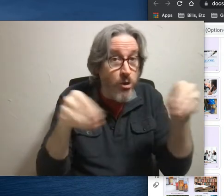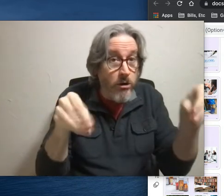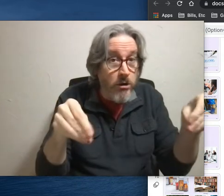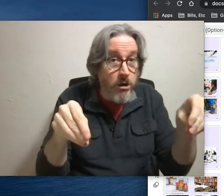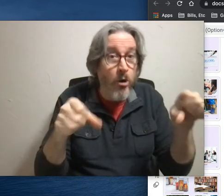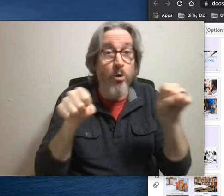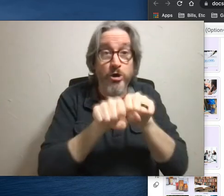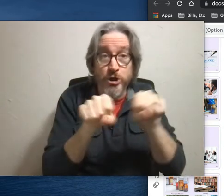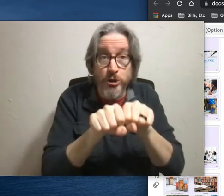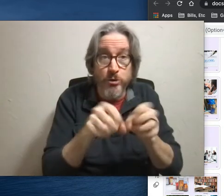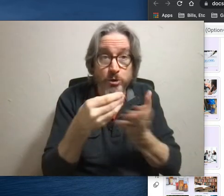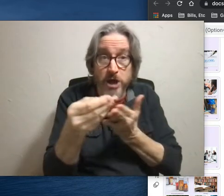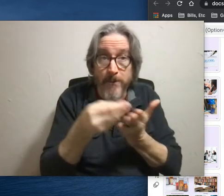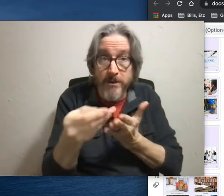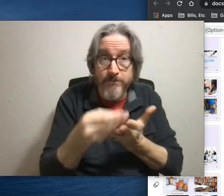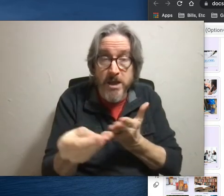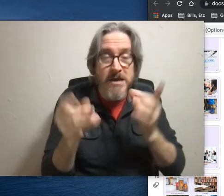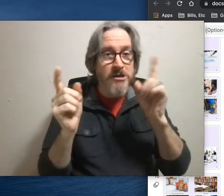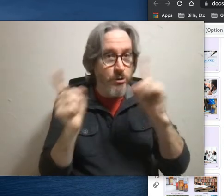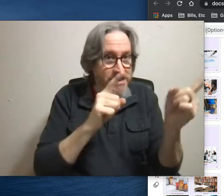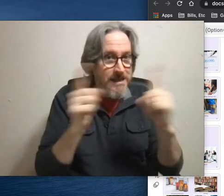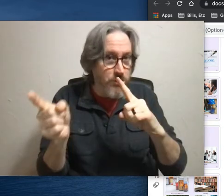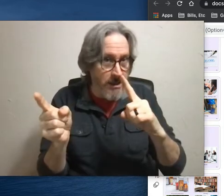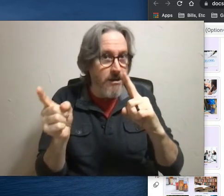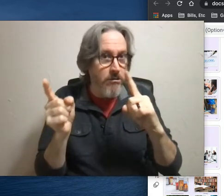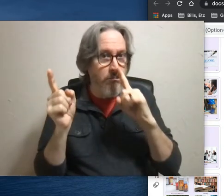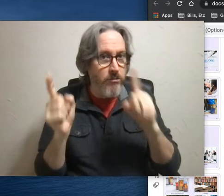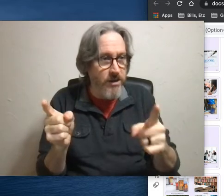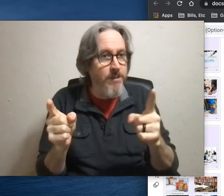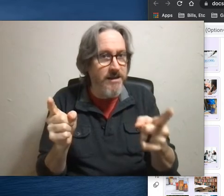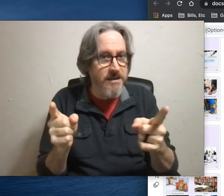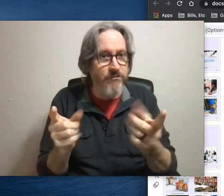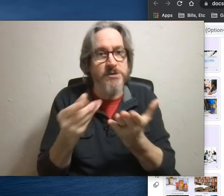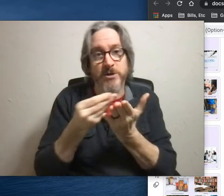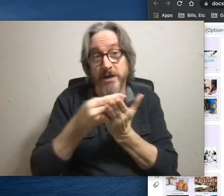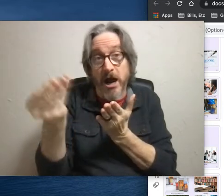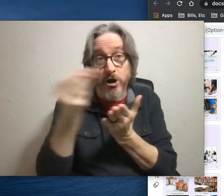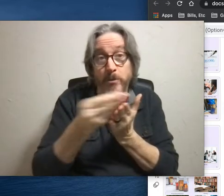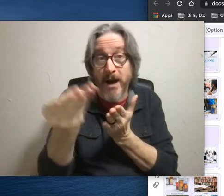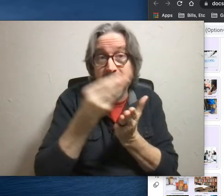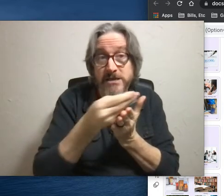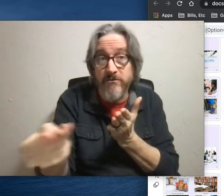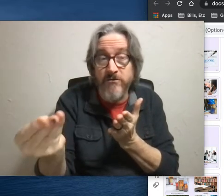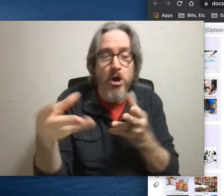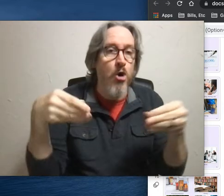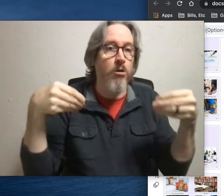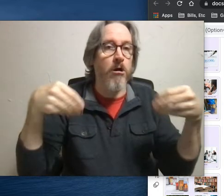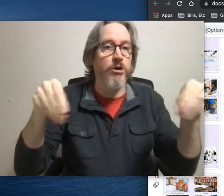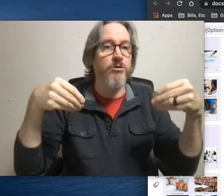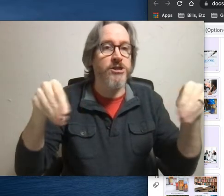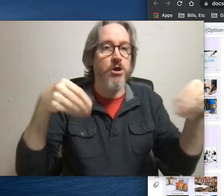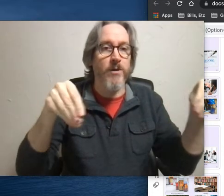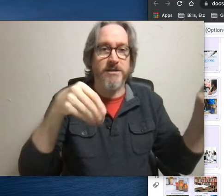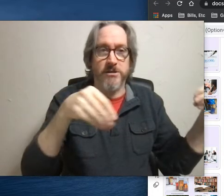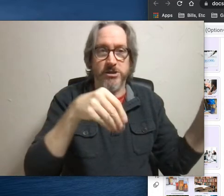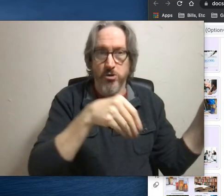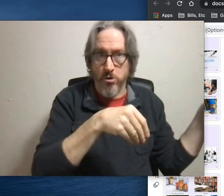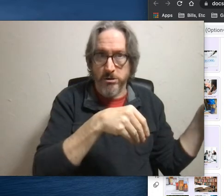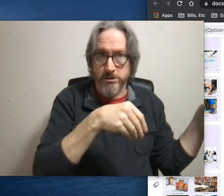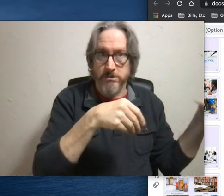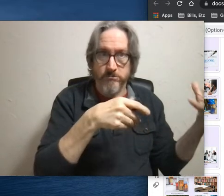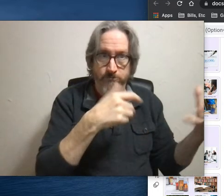Shoe store or shoe shopping. So conceptually, again, think about the difference between are you buying stuff or are you just going to